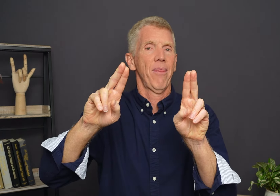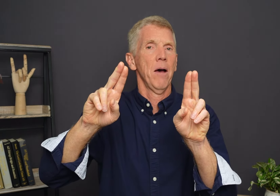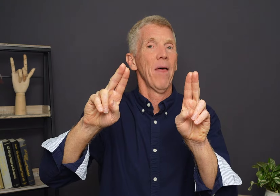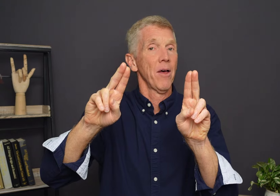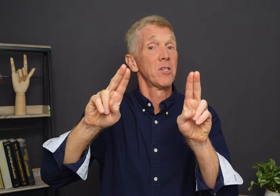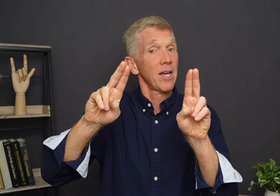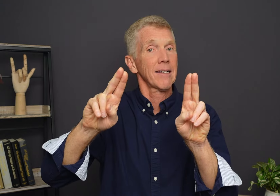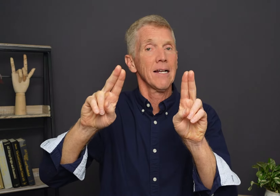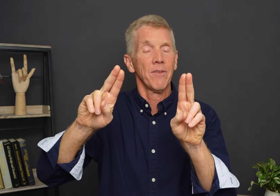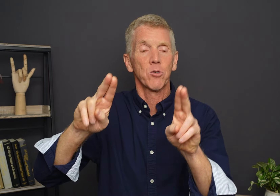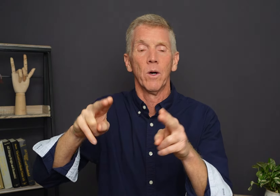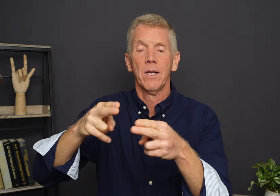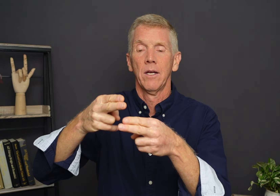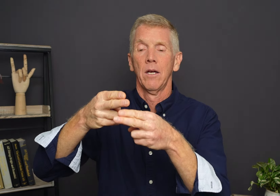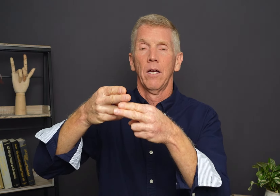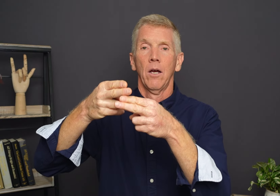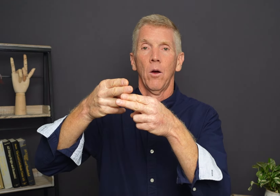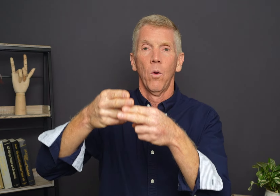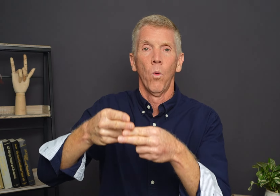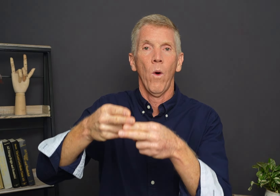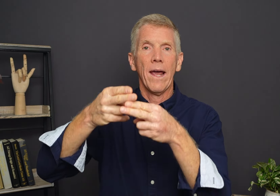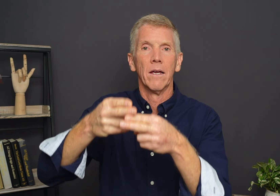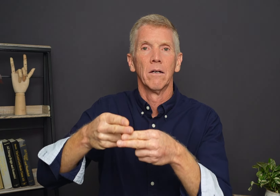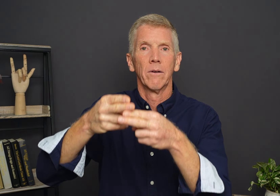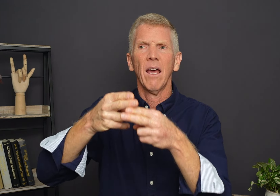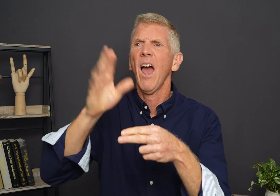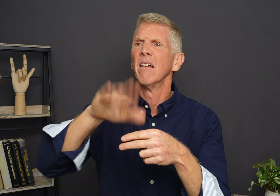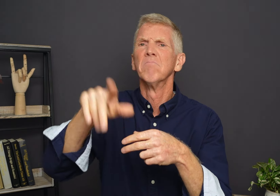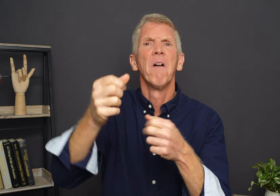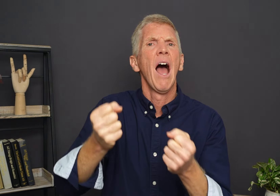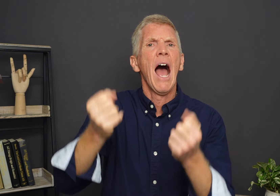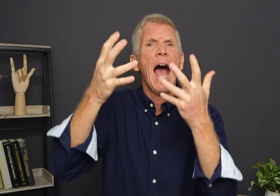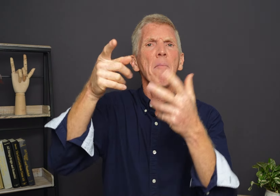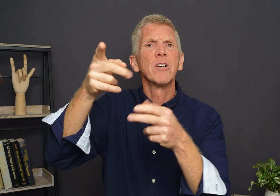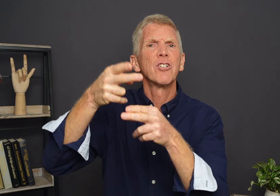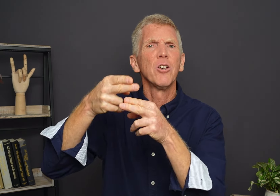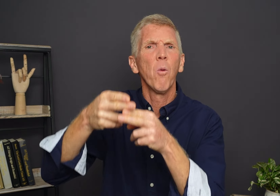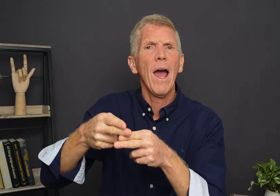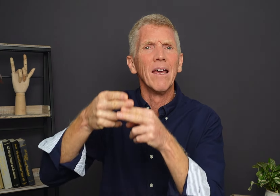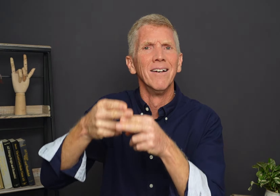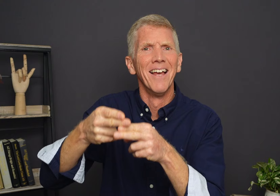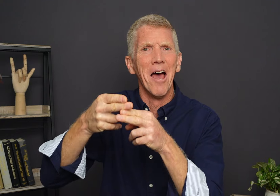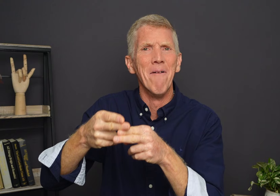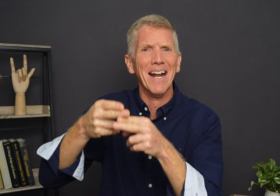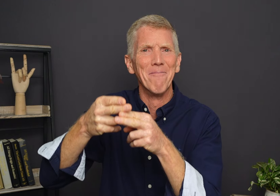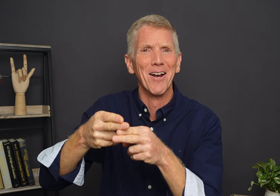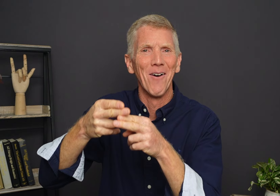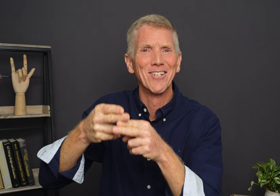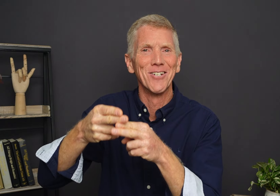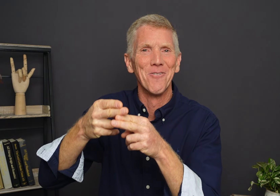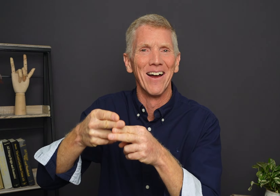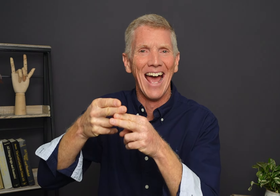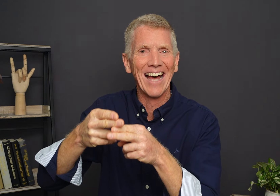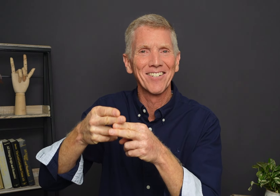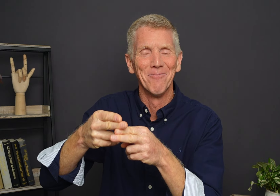thumb? That thumb's tucked in on this one. Weigh. Okay, hey, how much do you weigh? That may not be a question you want to ask